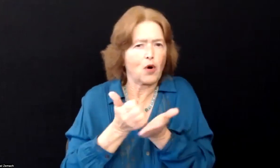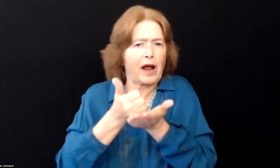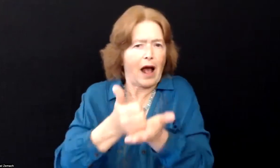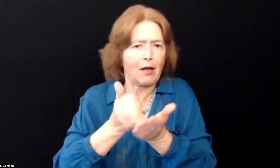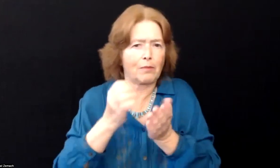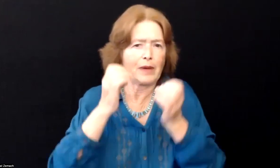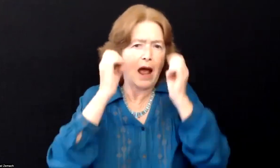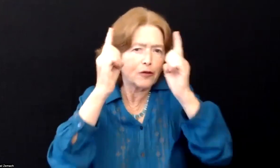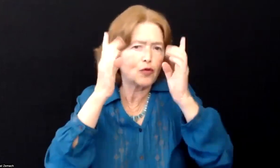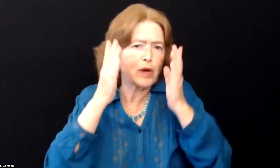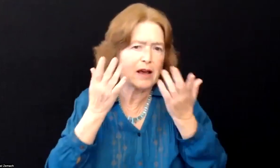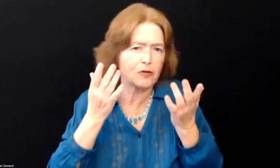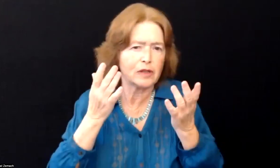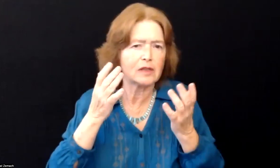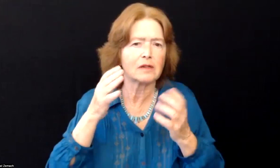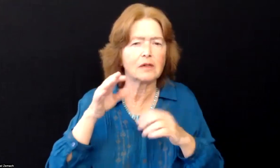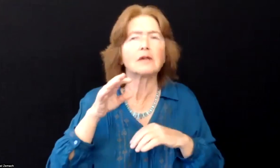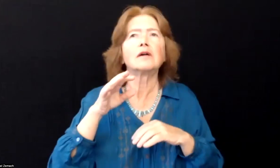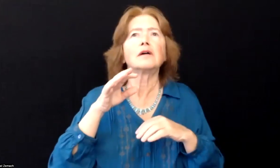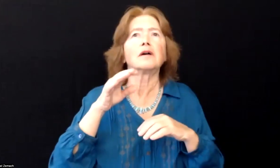this book can help educators